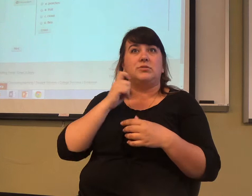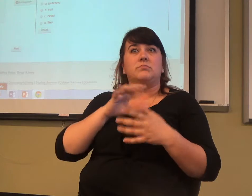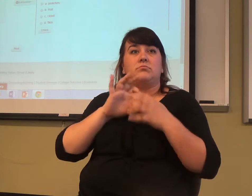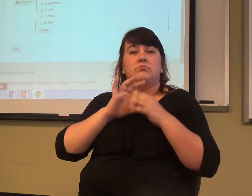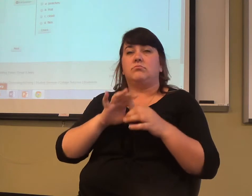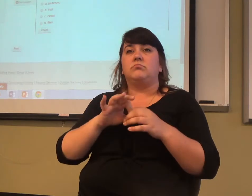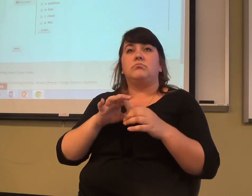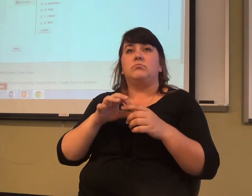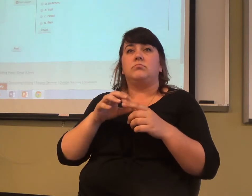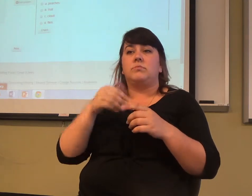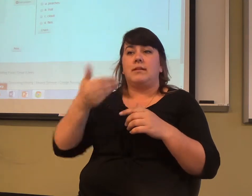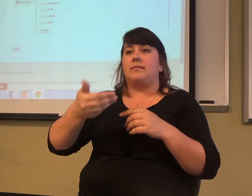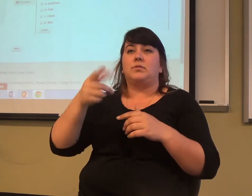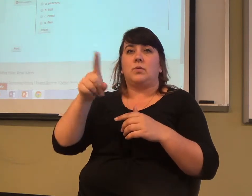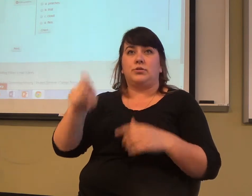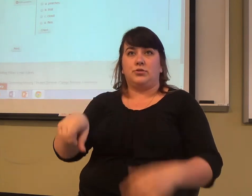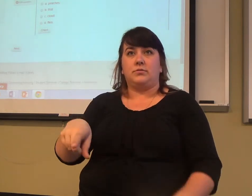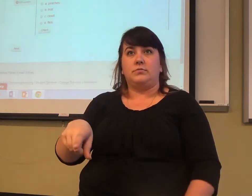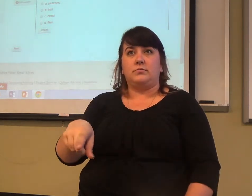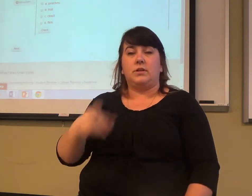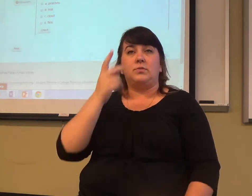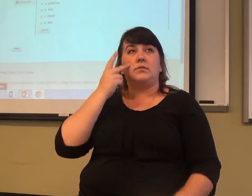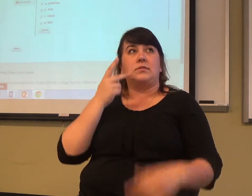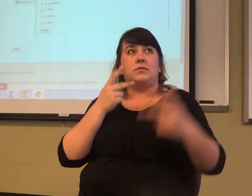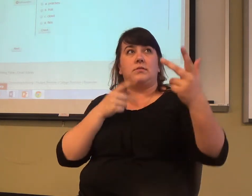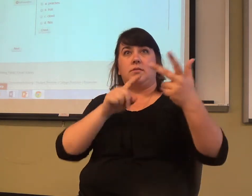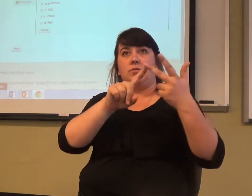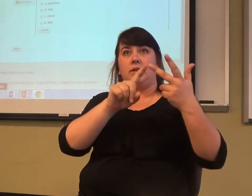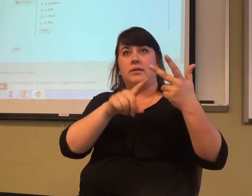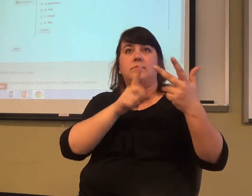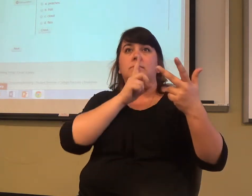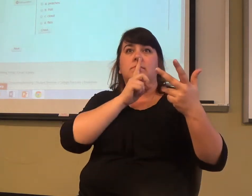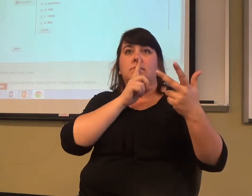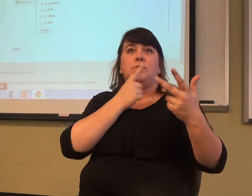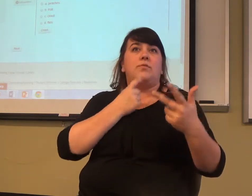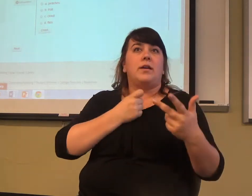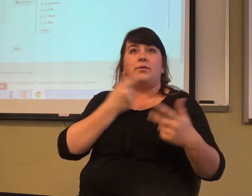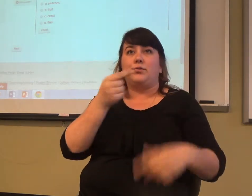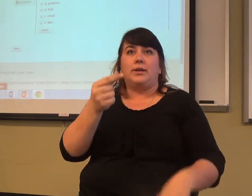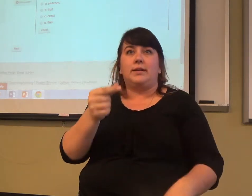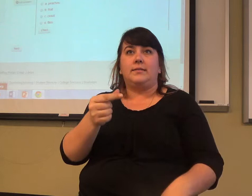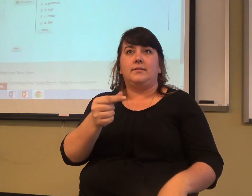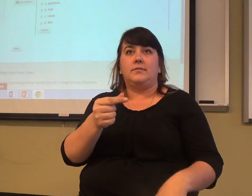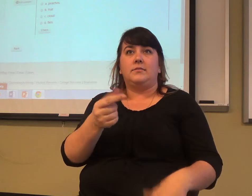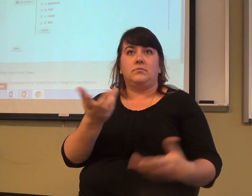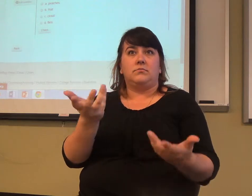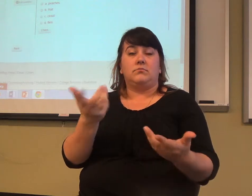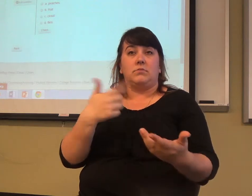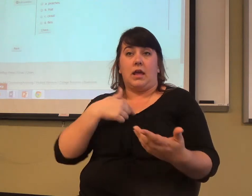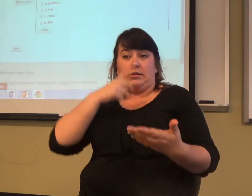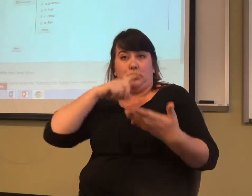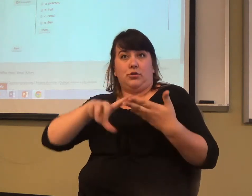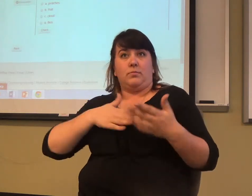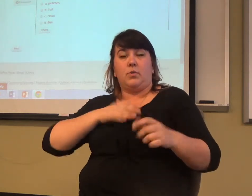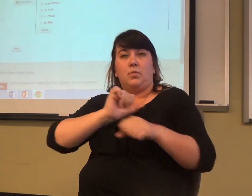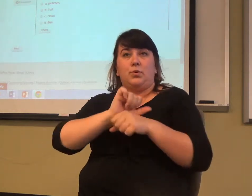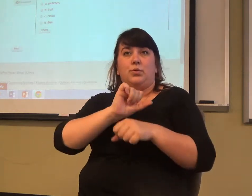next question. And you'll see up here that number 3 doesn't have a red or a green associated with it, because I haven't checked to see whether I've gotten that